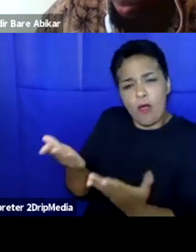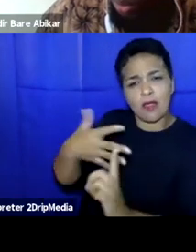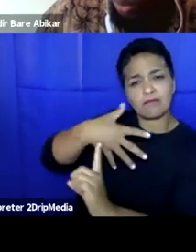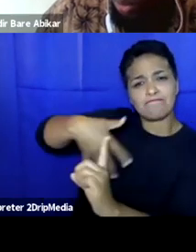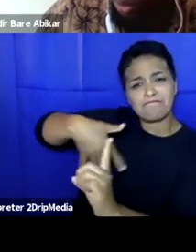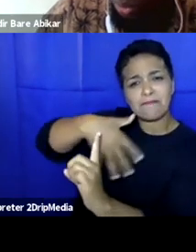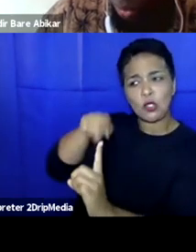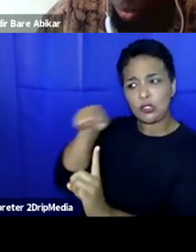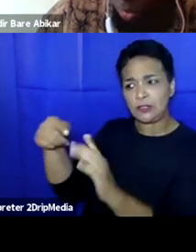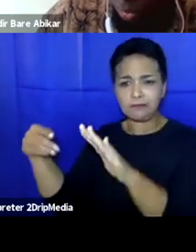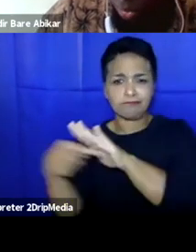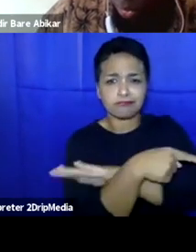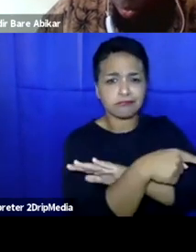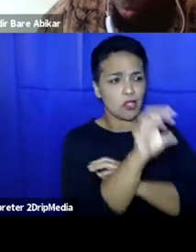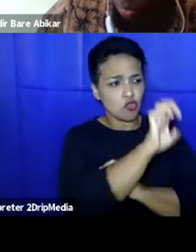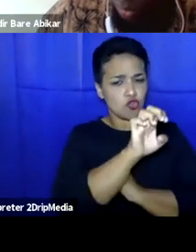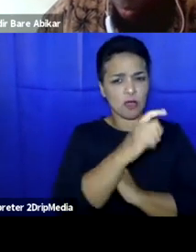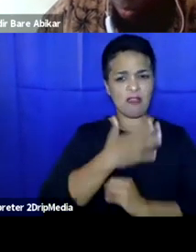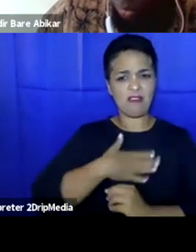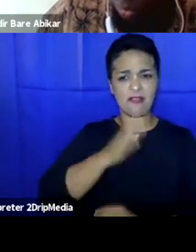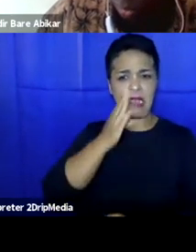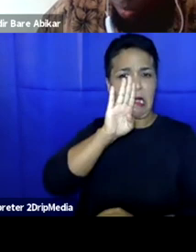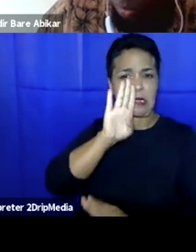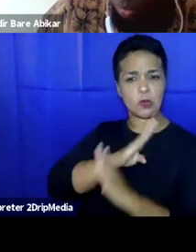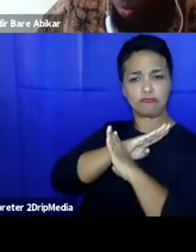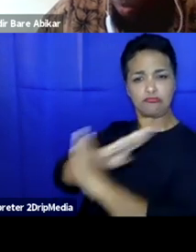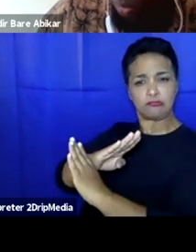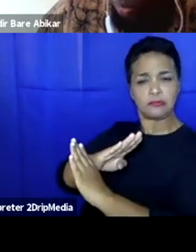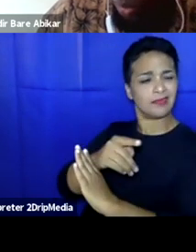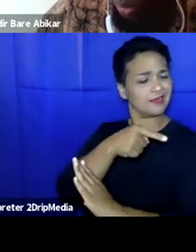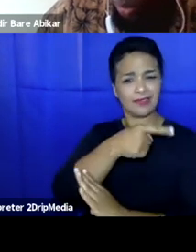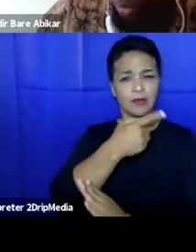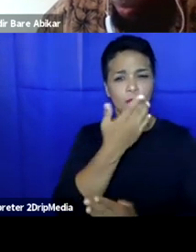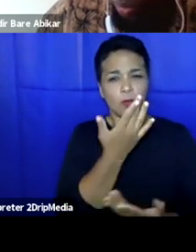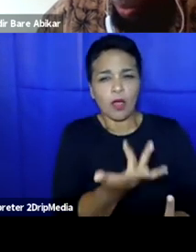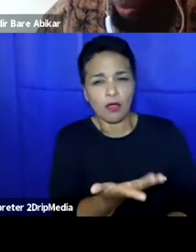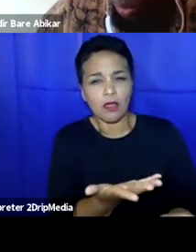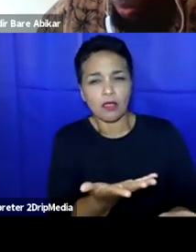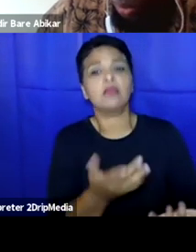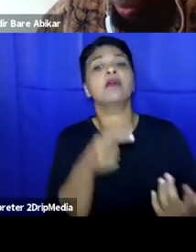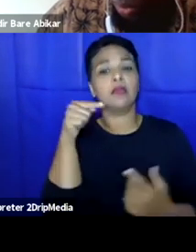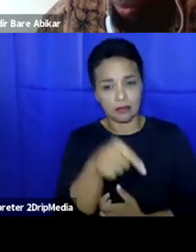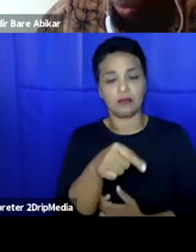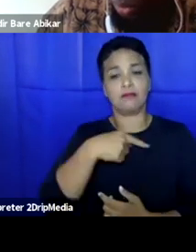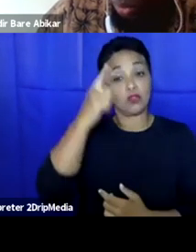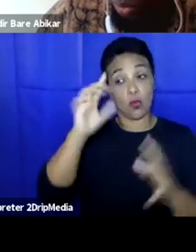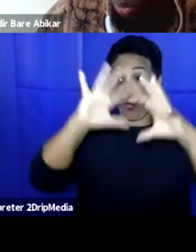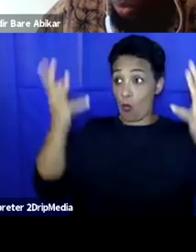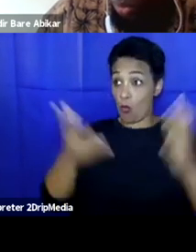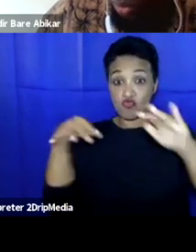of hostile environment and what impact that has on the ability to manage the global refugee crisis.